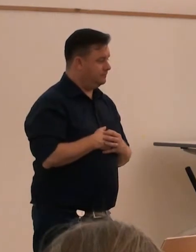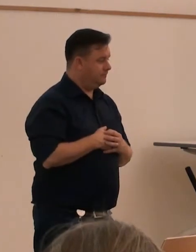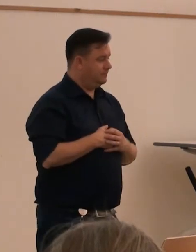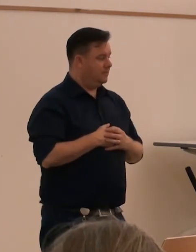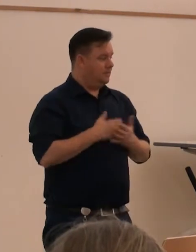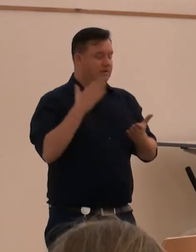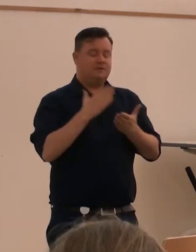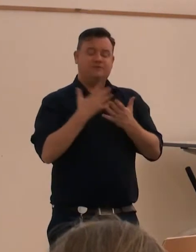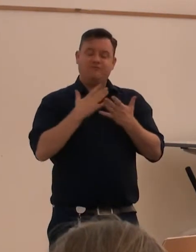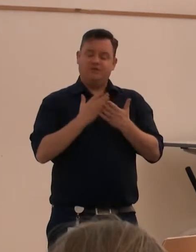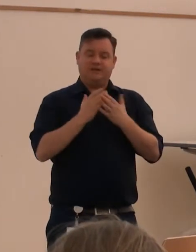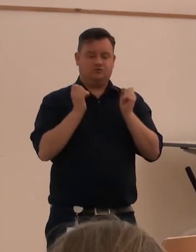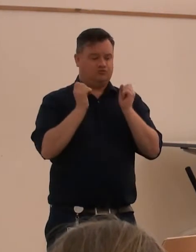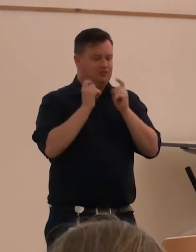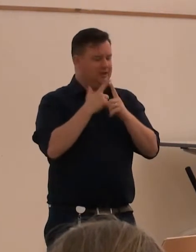very strange and